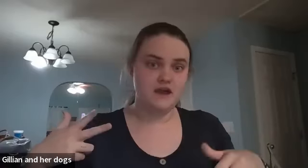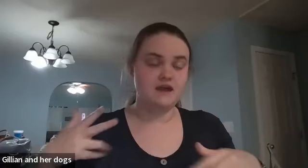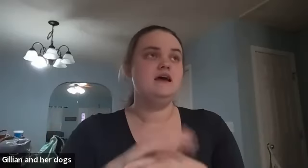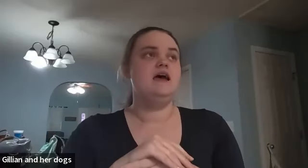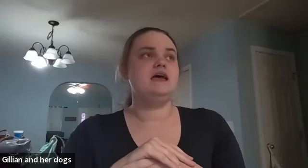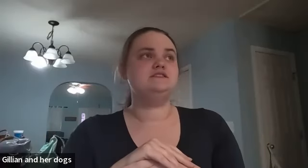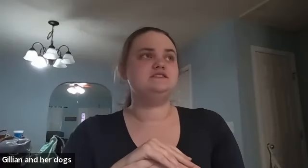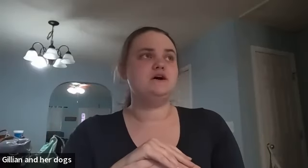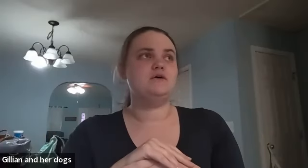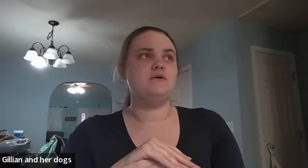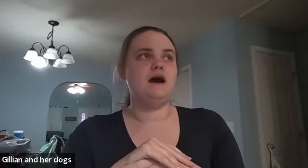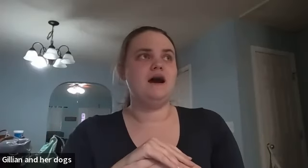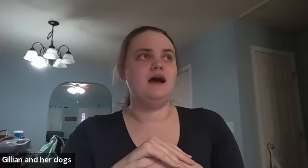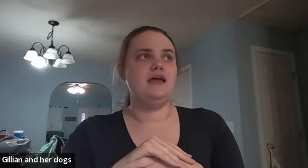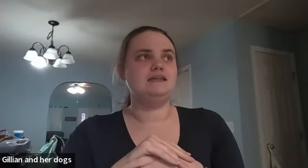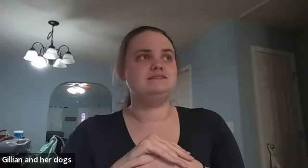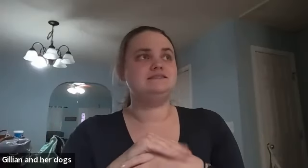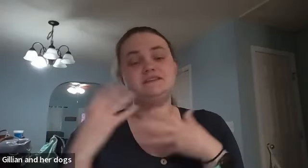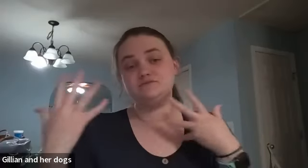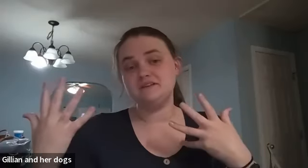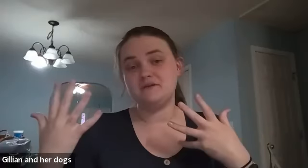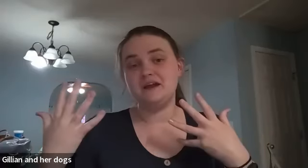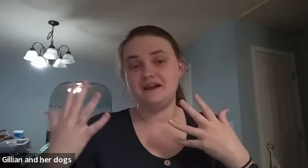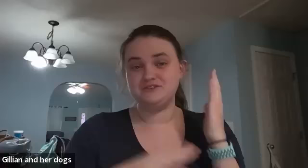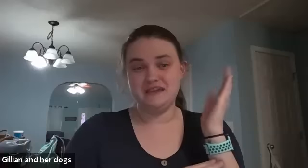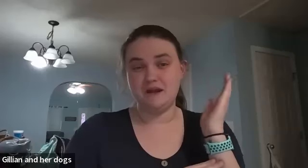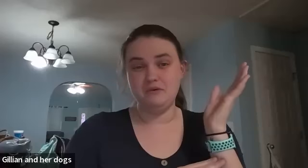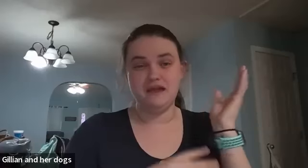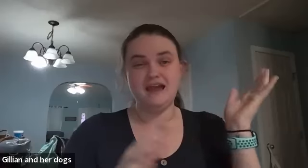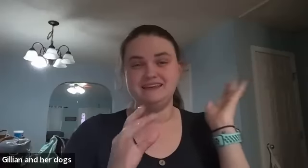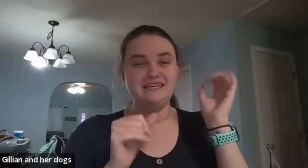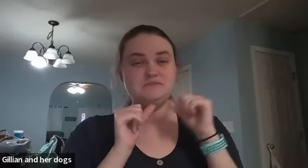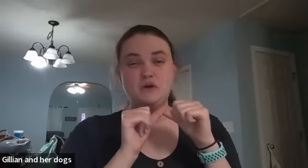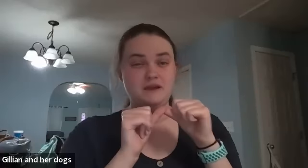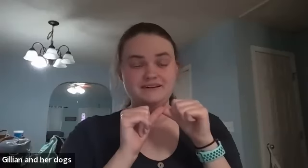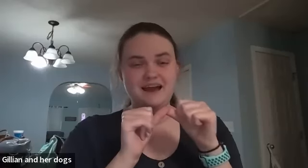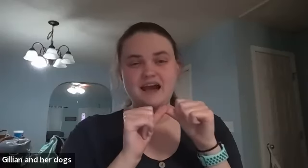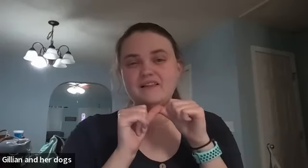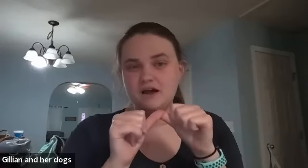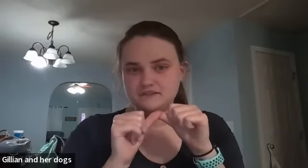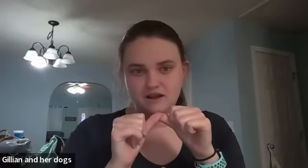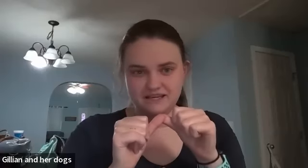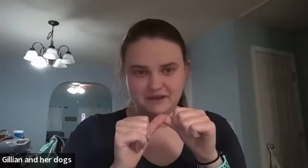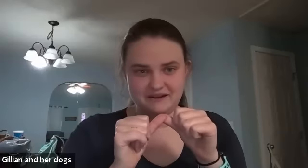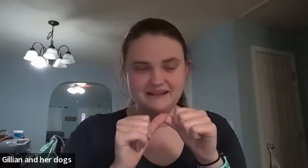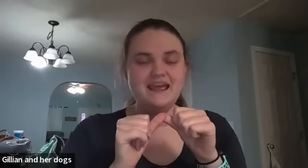that. And so it's really fun, but I won't lie, I can keep going. I love talking about it.